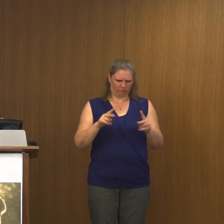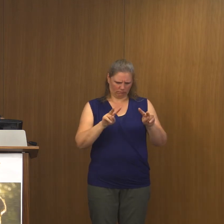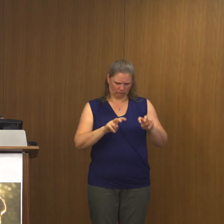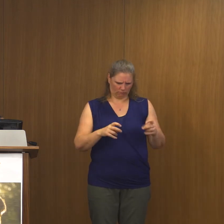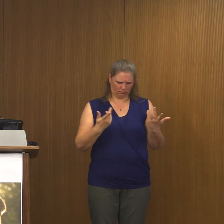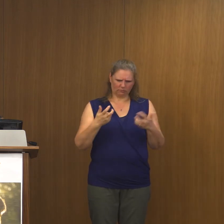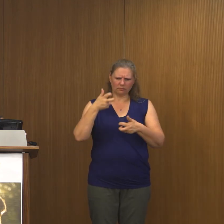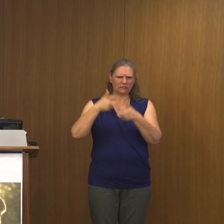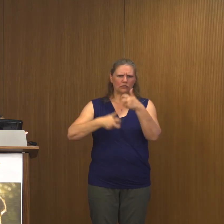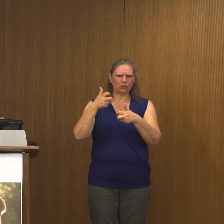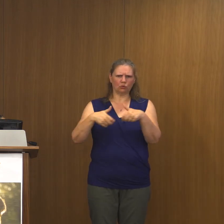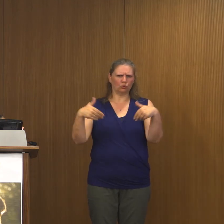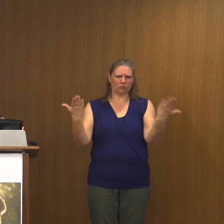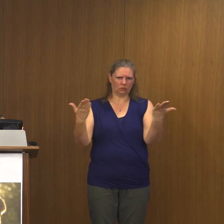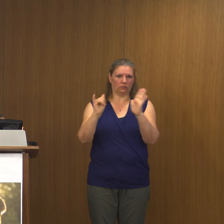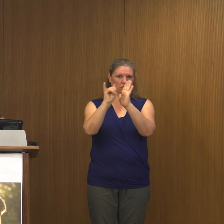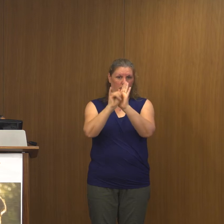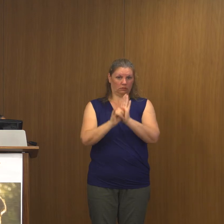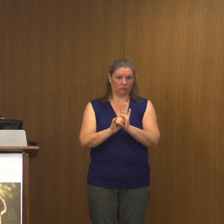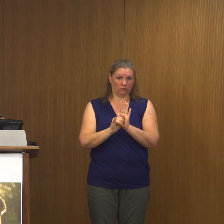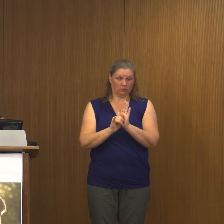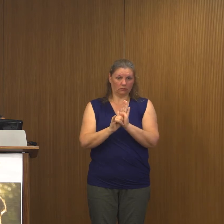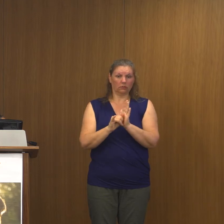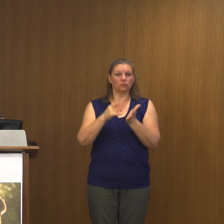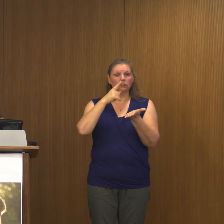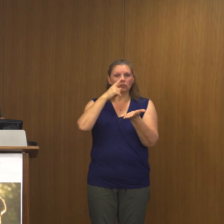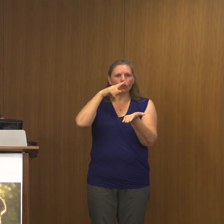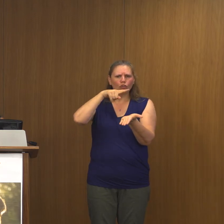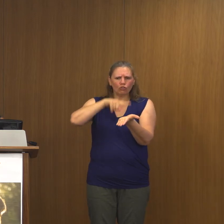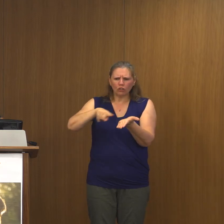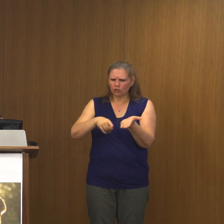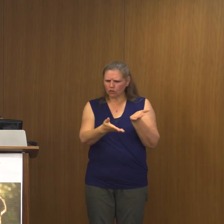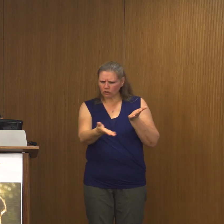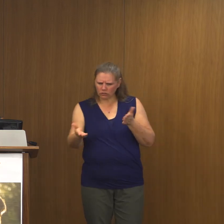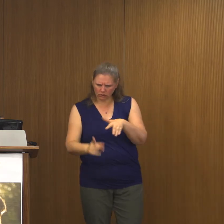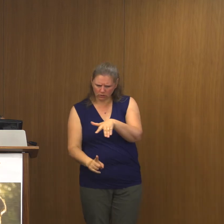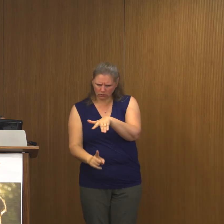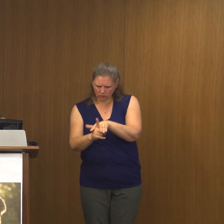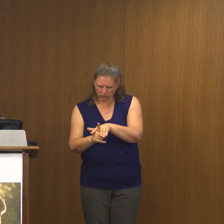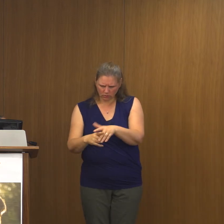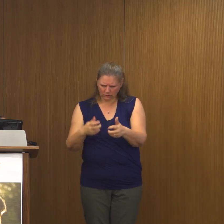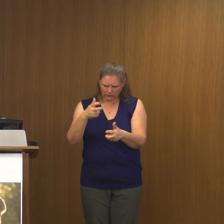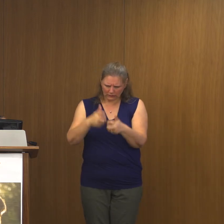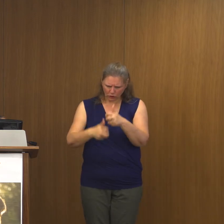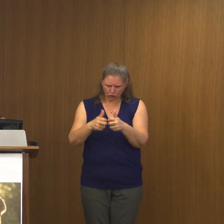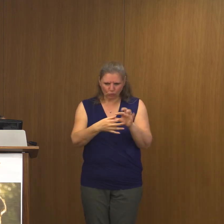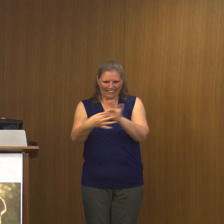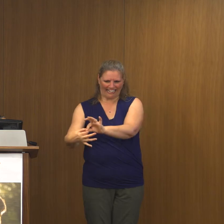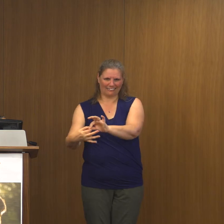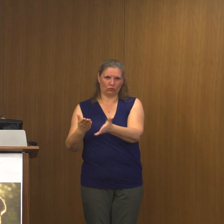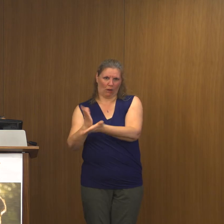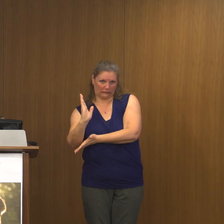issues. So when we when we look at the research, what are the main issues that are brought out as being issues related to rights? What